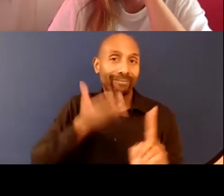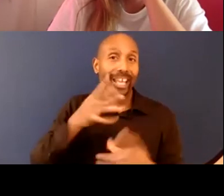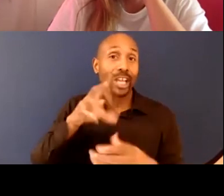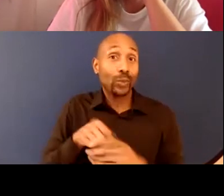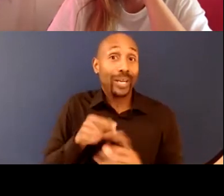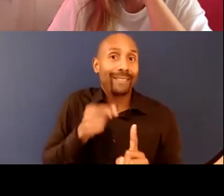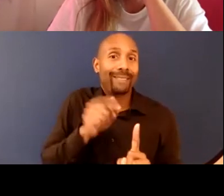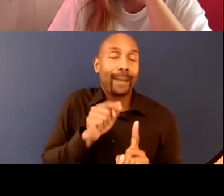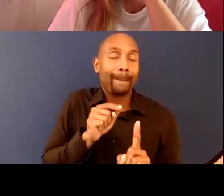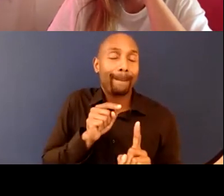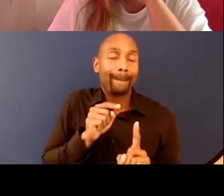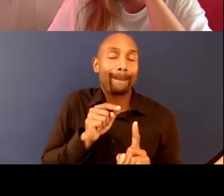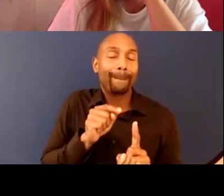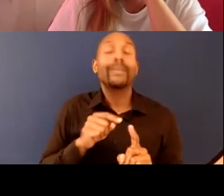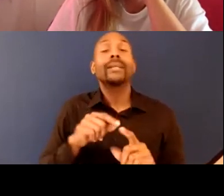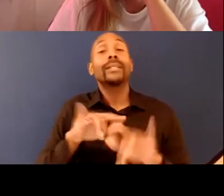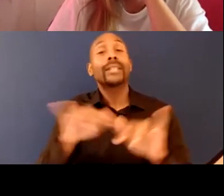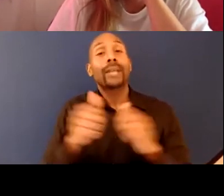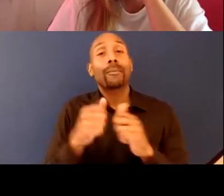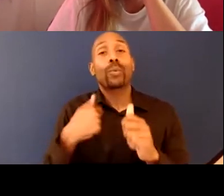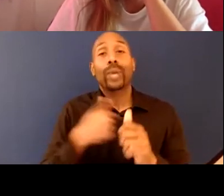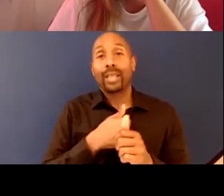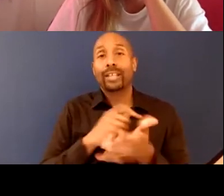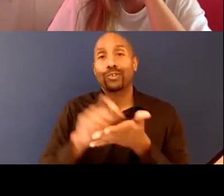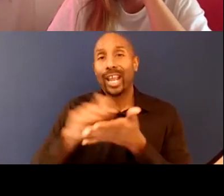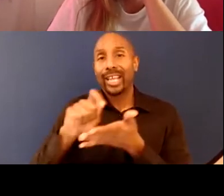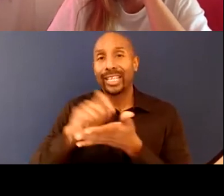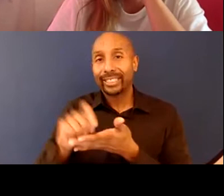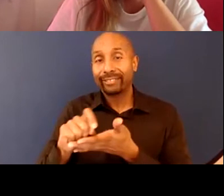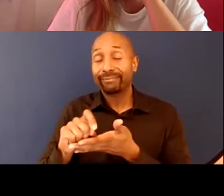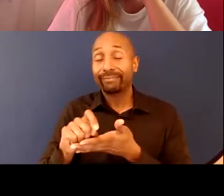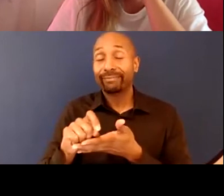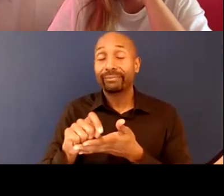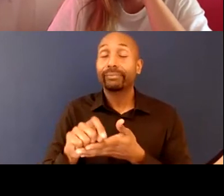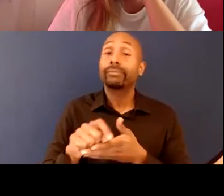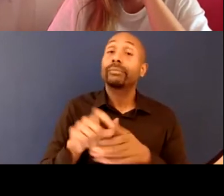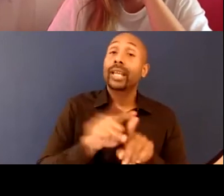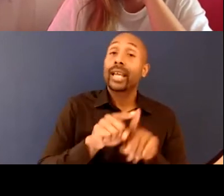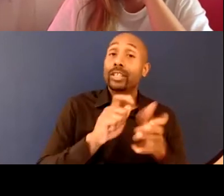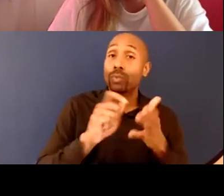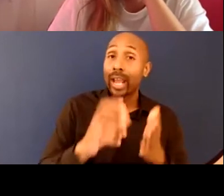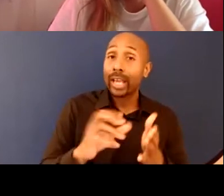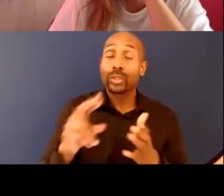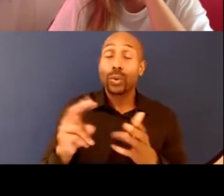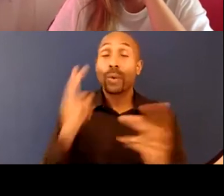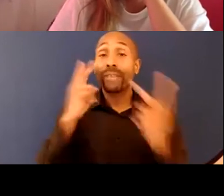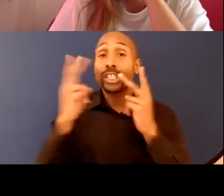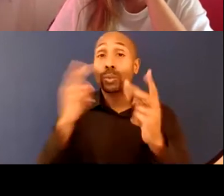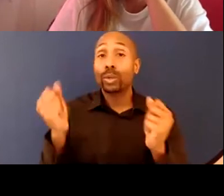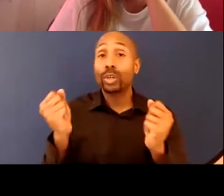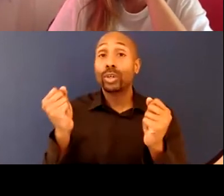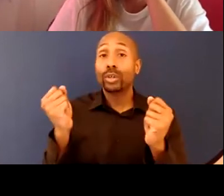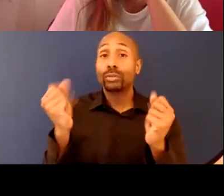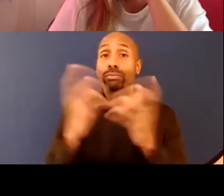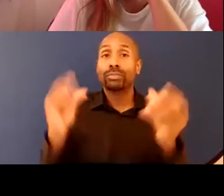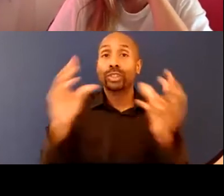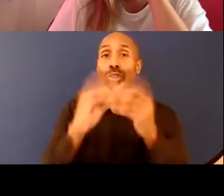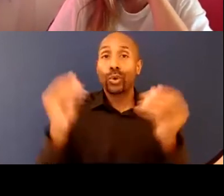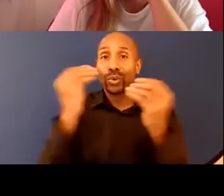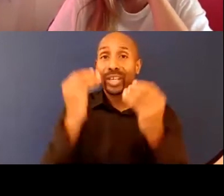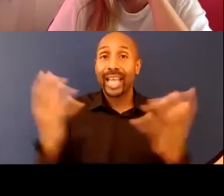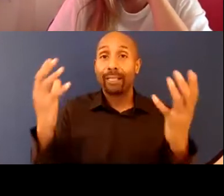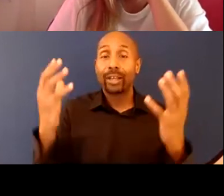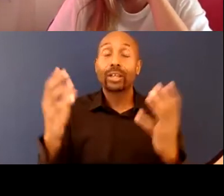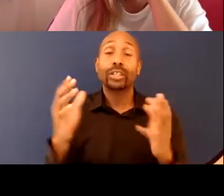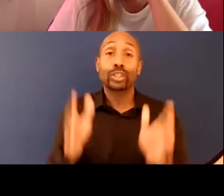writing as writers or as visual storytellers, as narrative